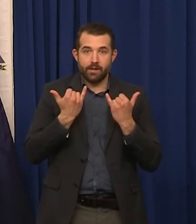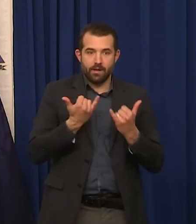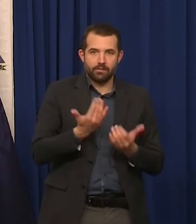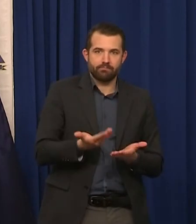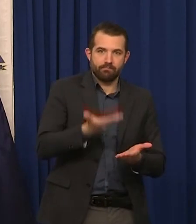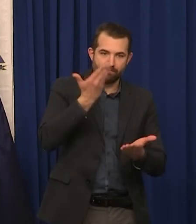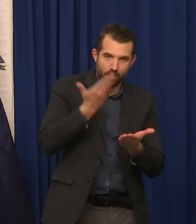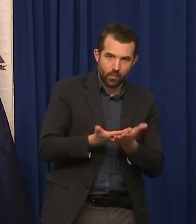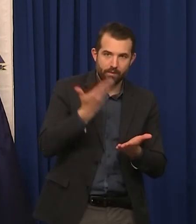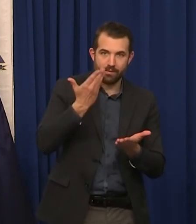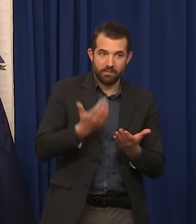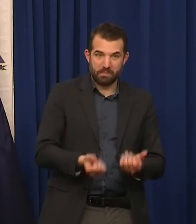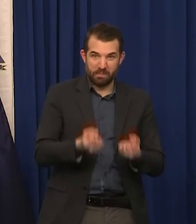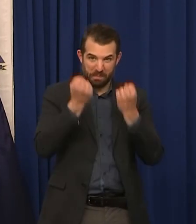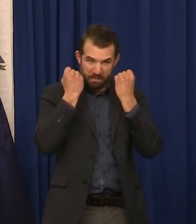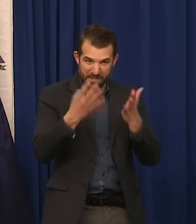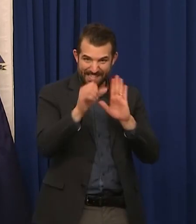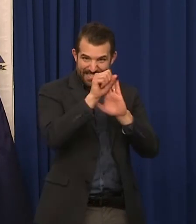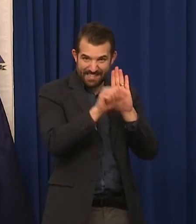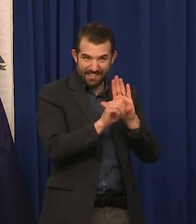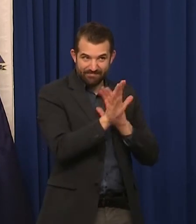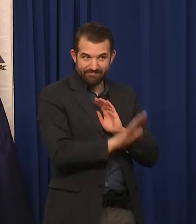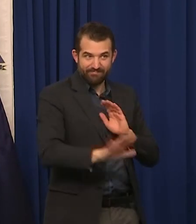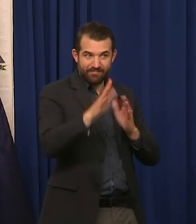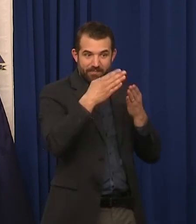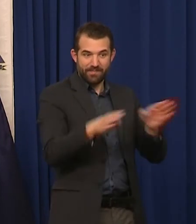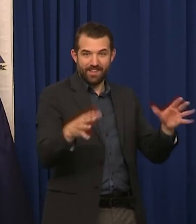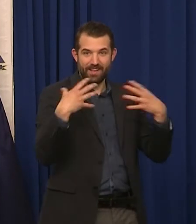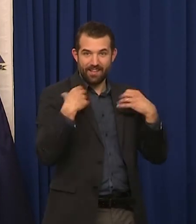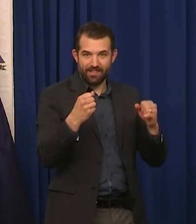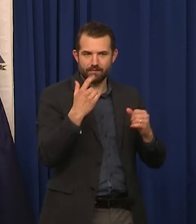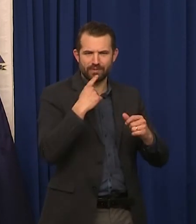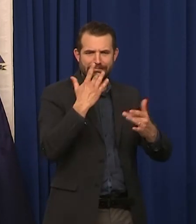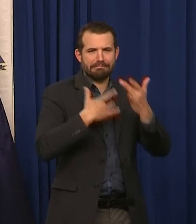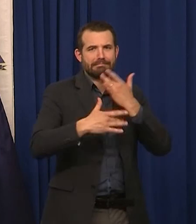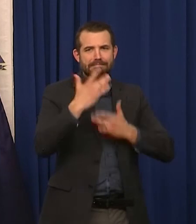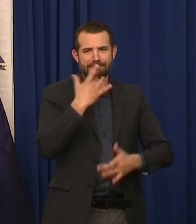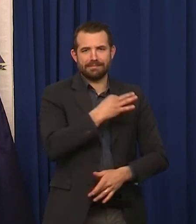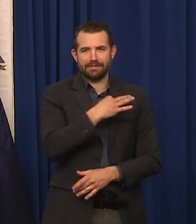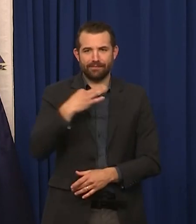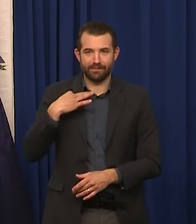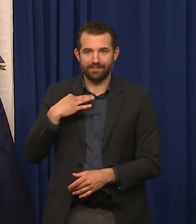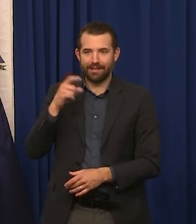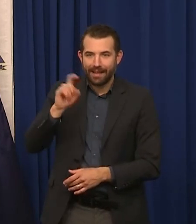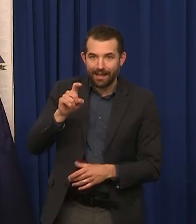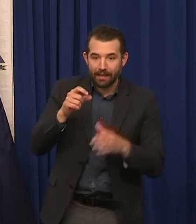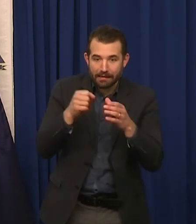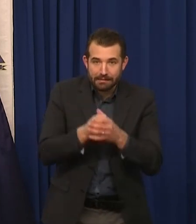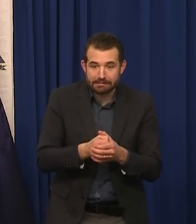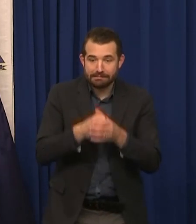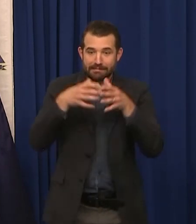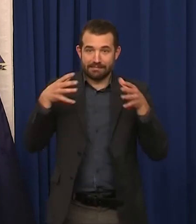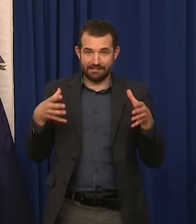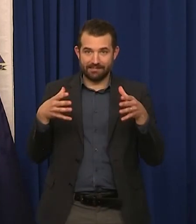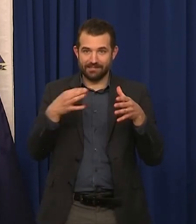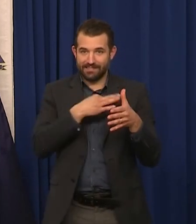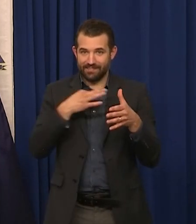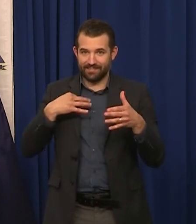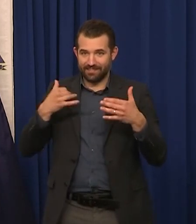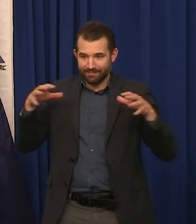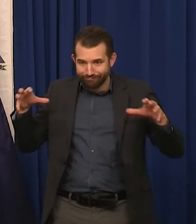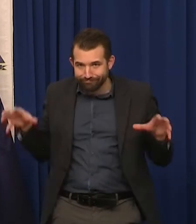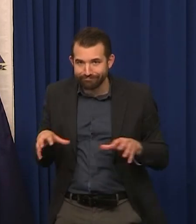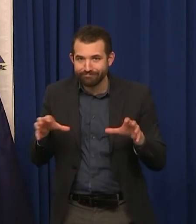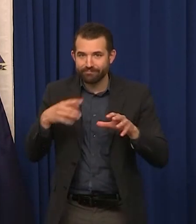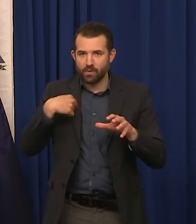departments. And now, and in a time of stress, the need to staff up really quickly. That's what we're doing. It's the plan that we've been working on for some